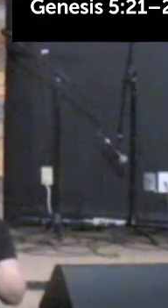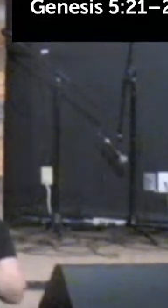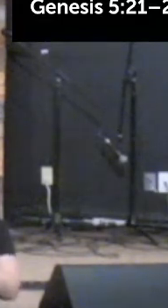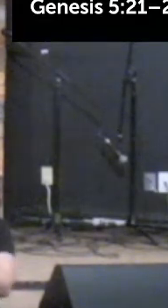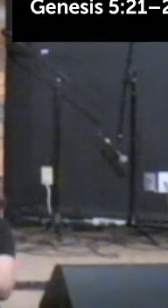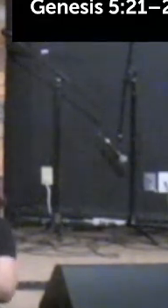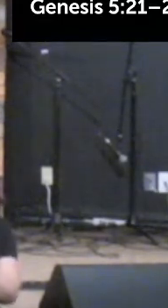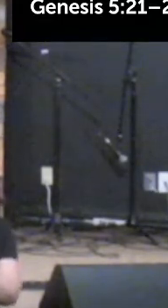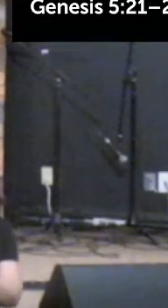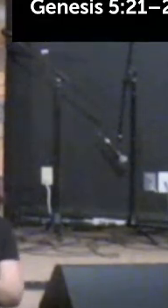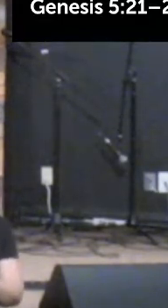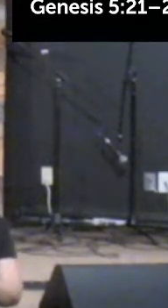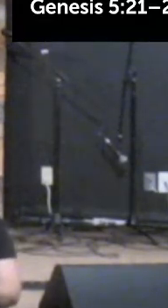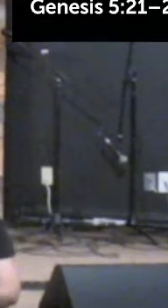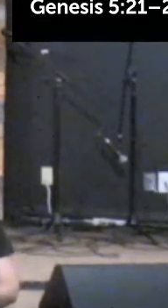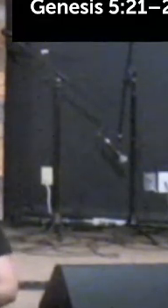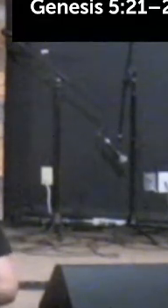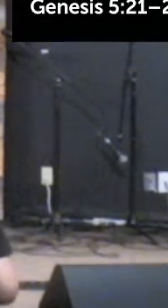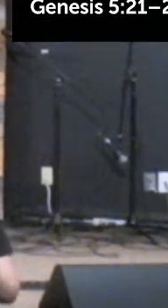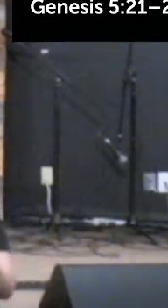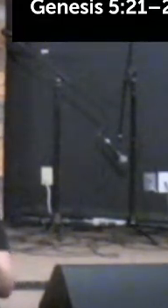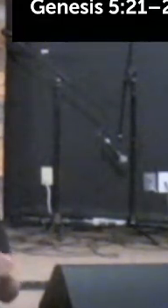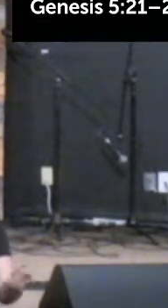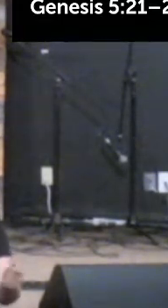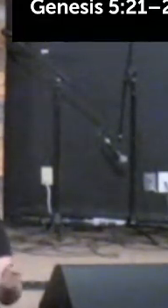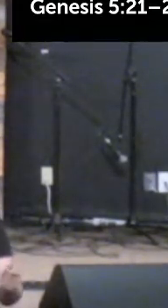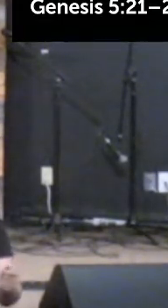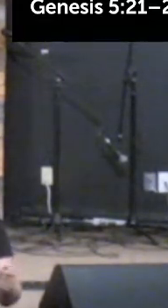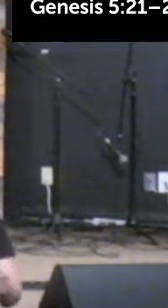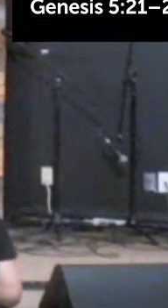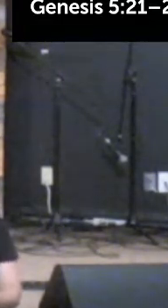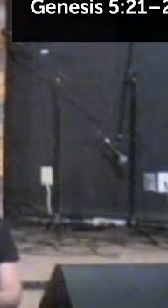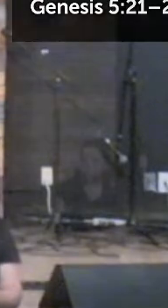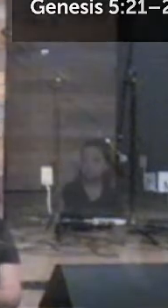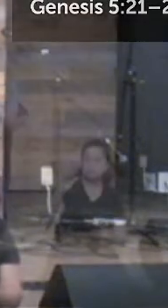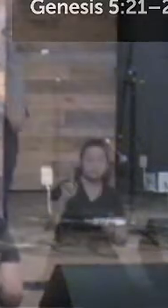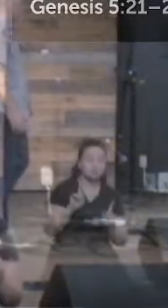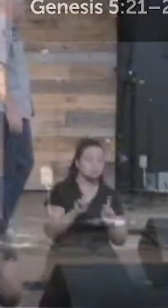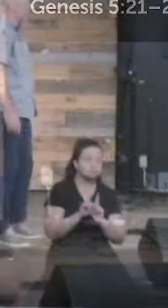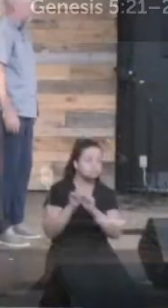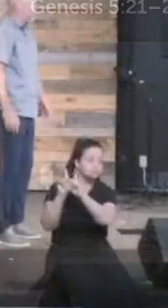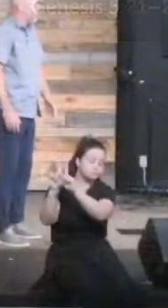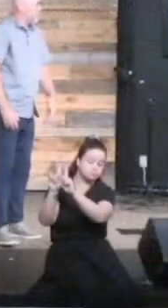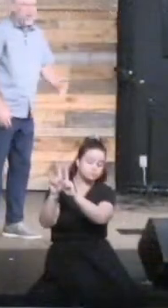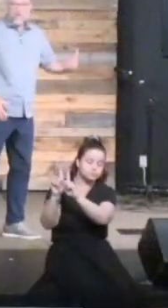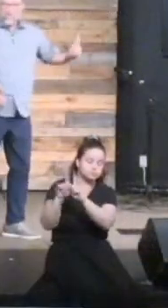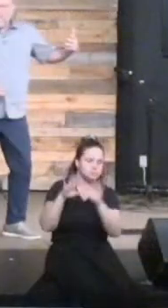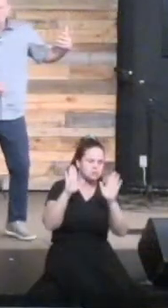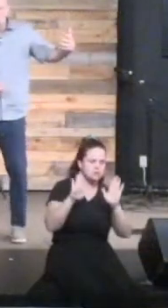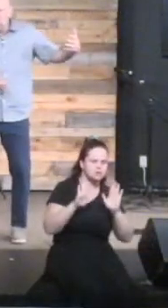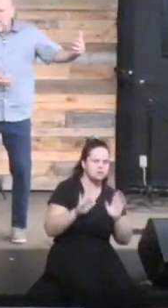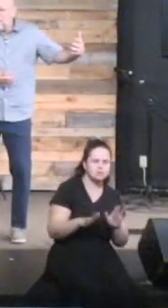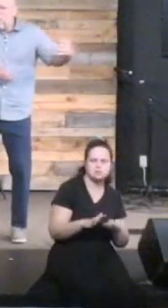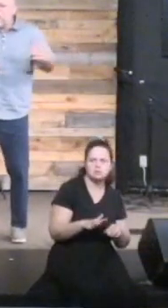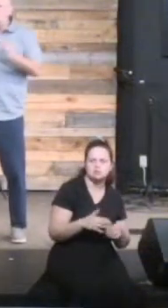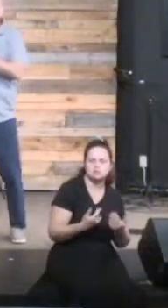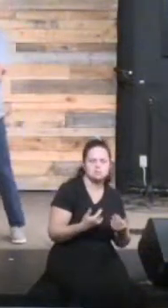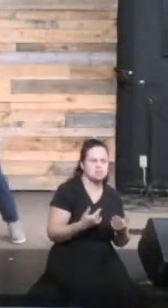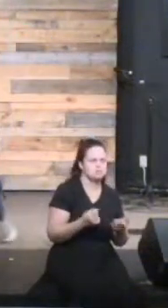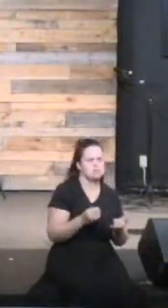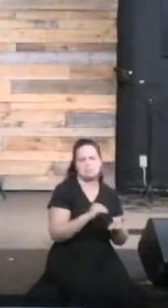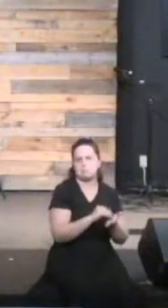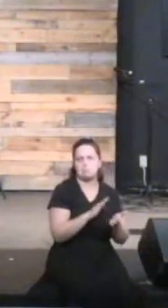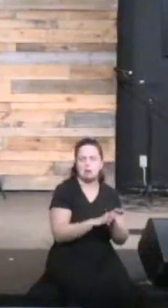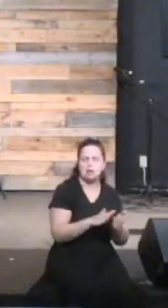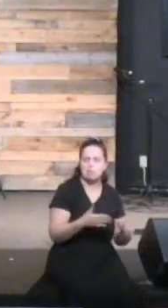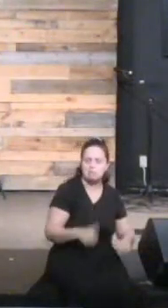it was what an amazing restatement of life you know and and what